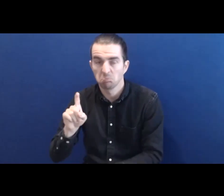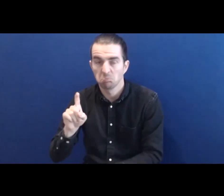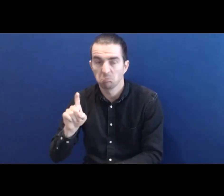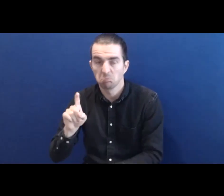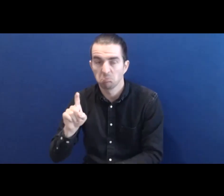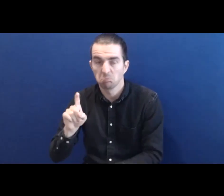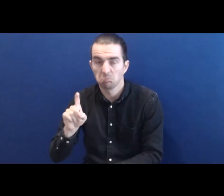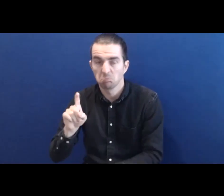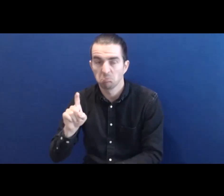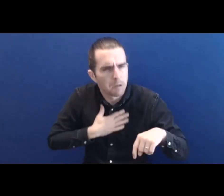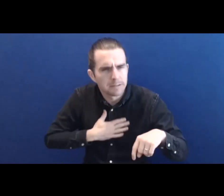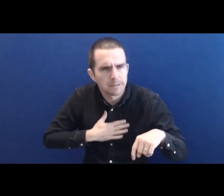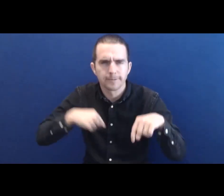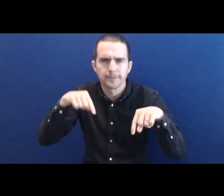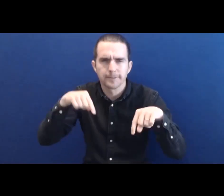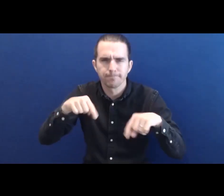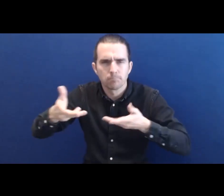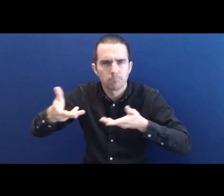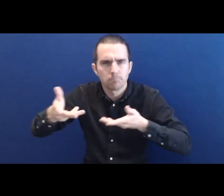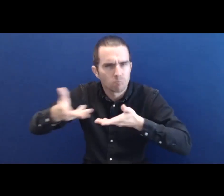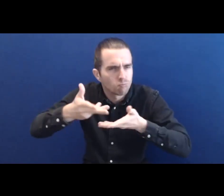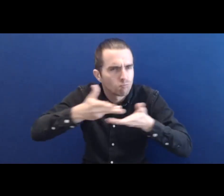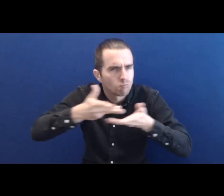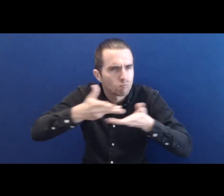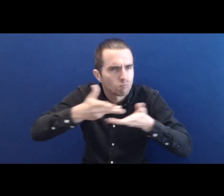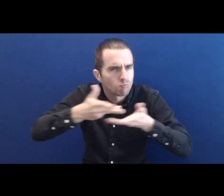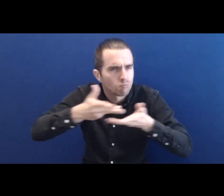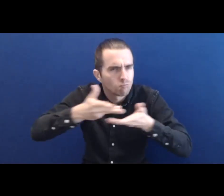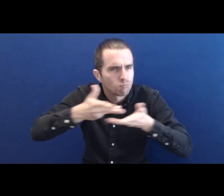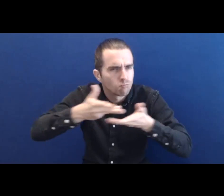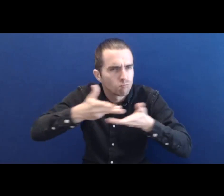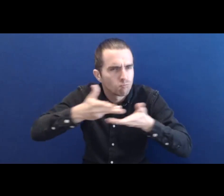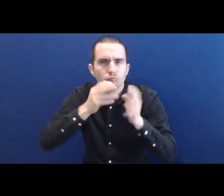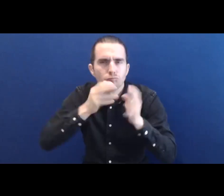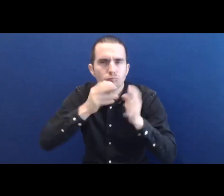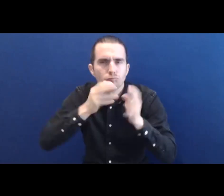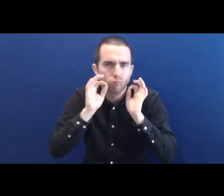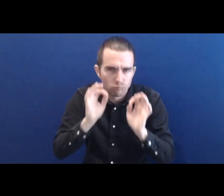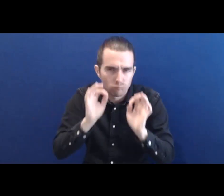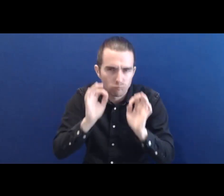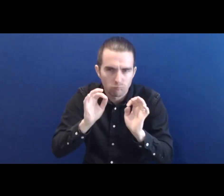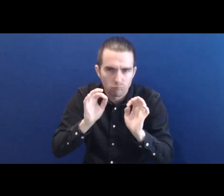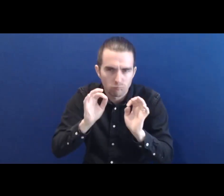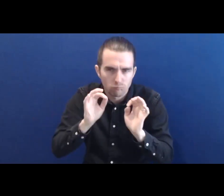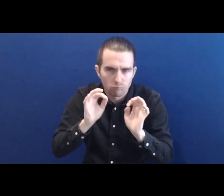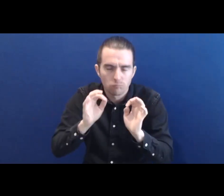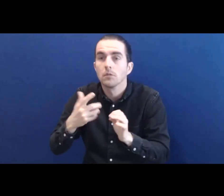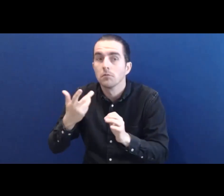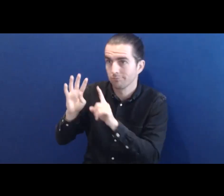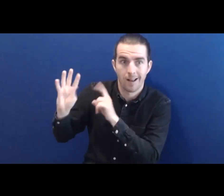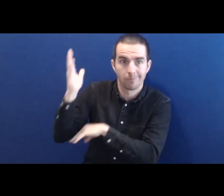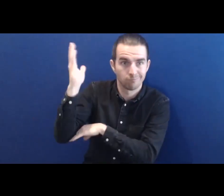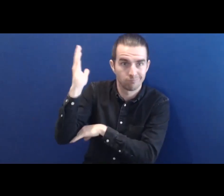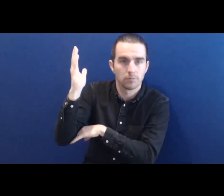post any questions you have in the chat box. And if there is any clarification needed, I